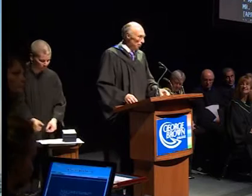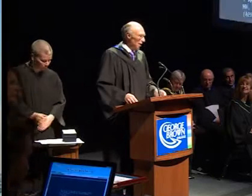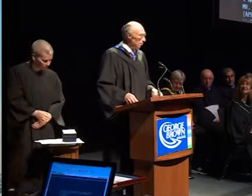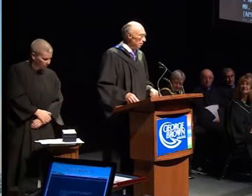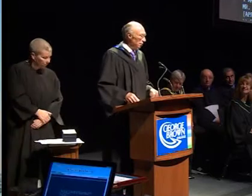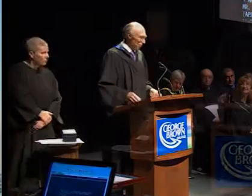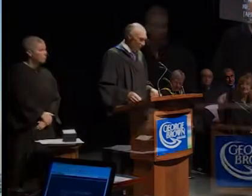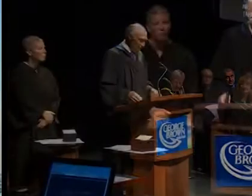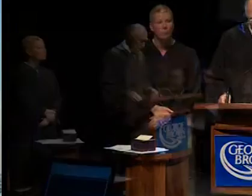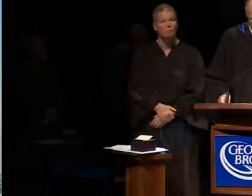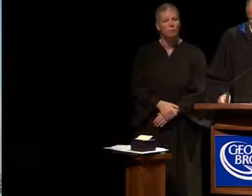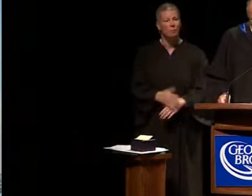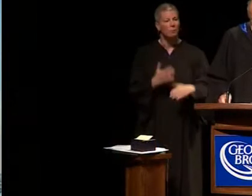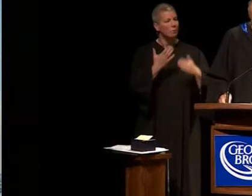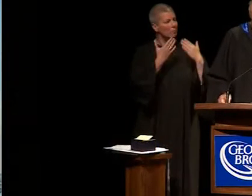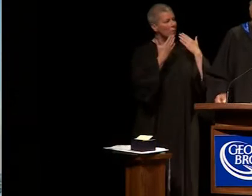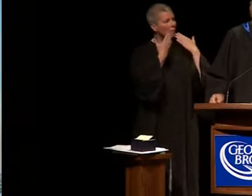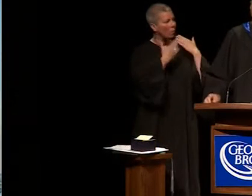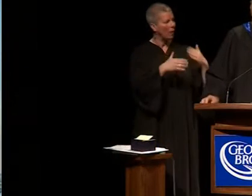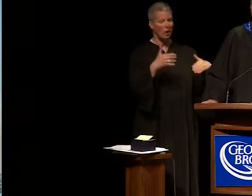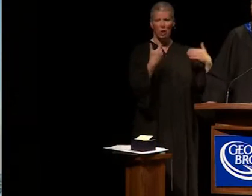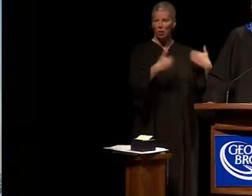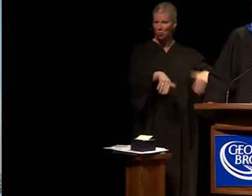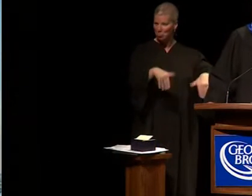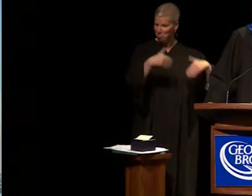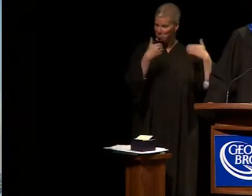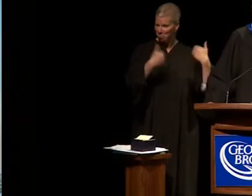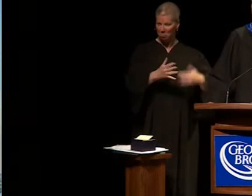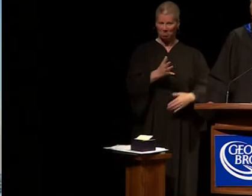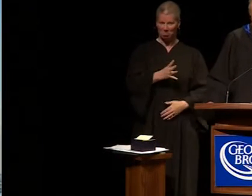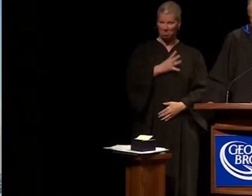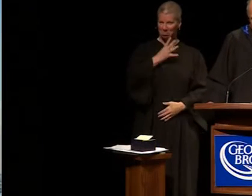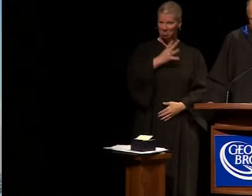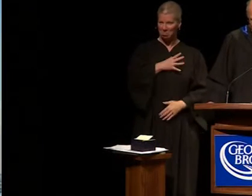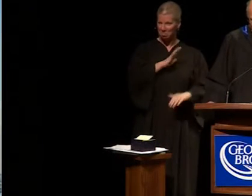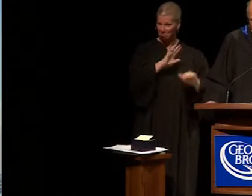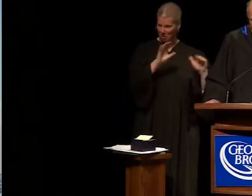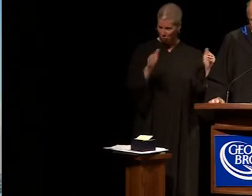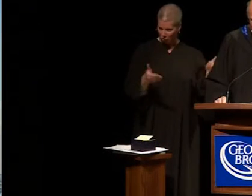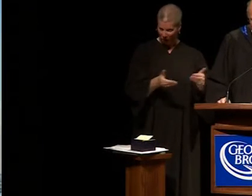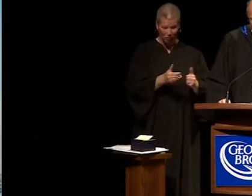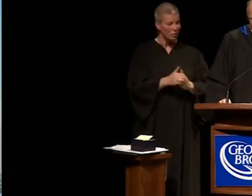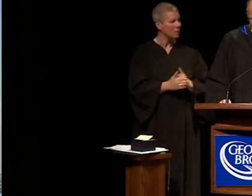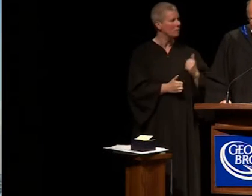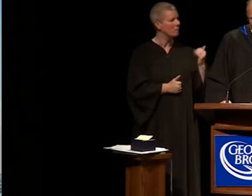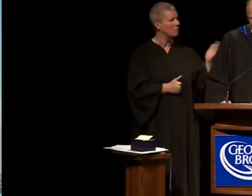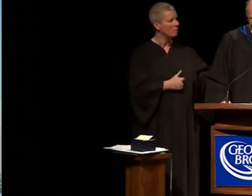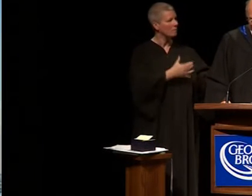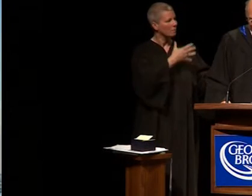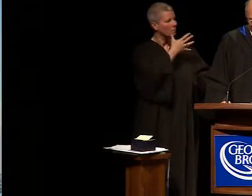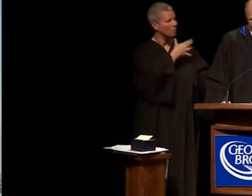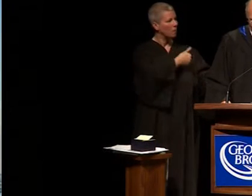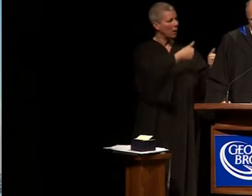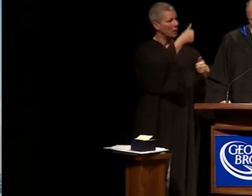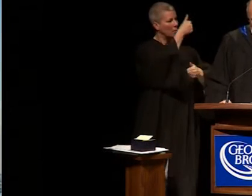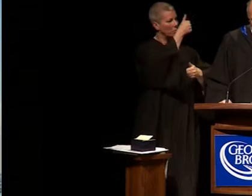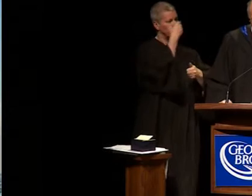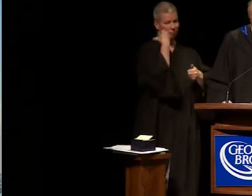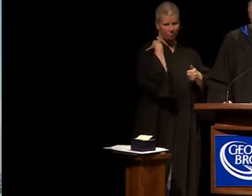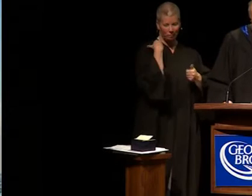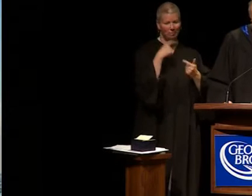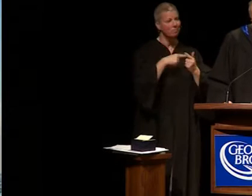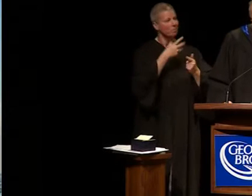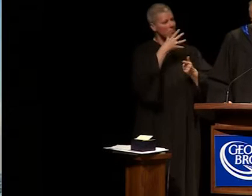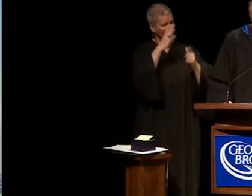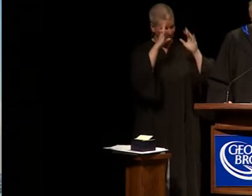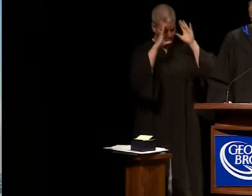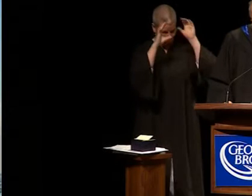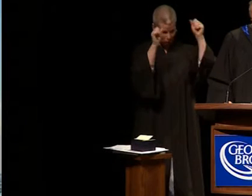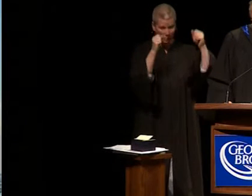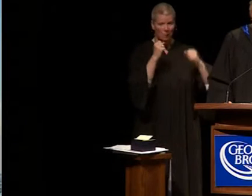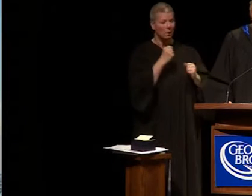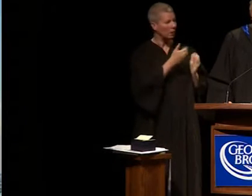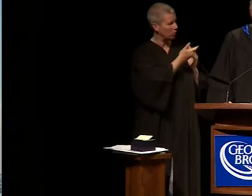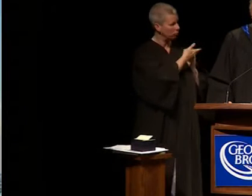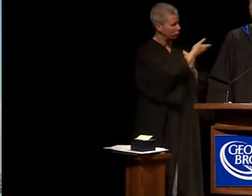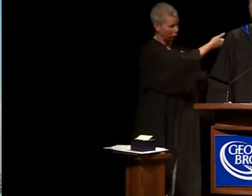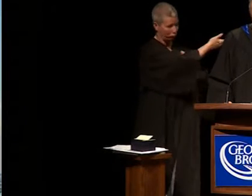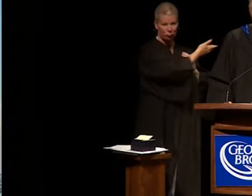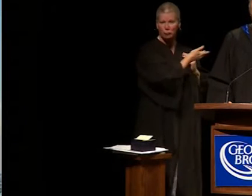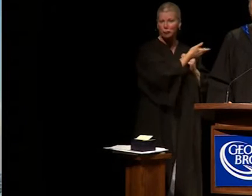Thank you. That was quite an introduction. Madam Chancellor, Madam President, members of the Platform